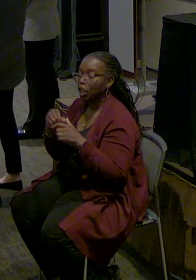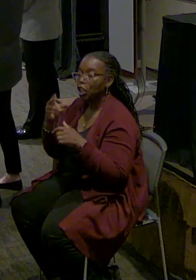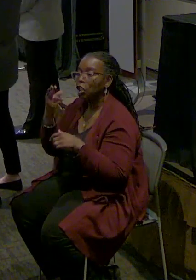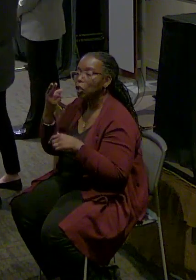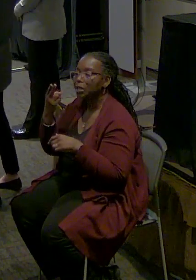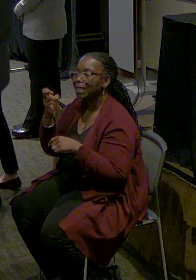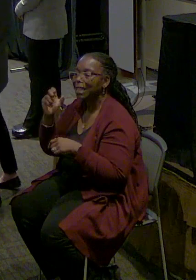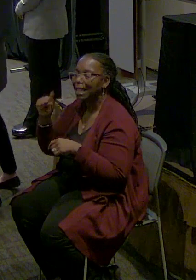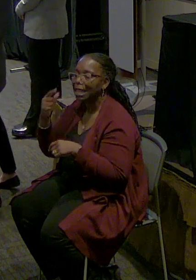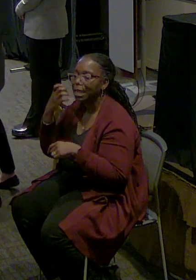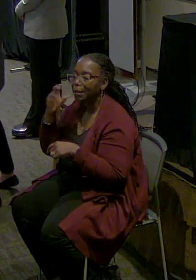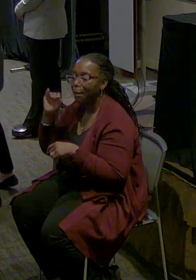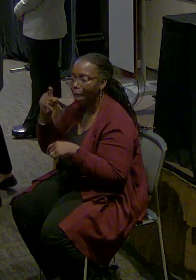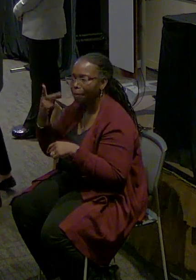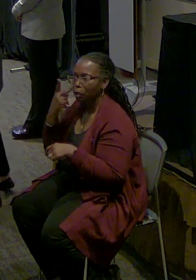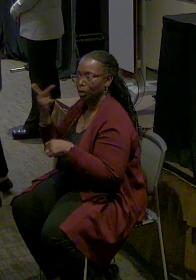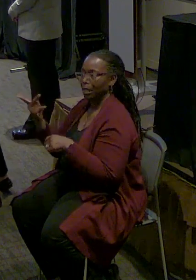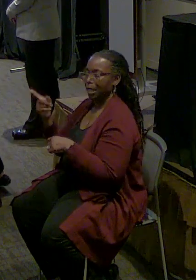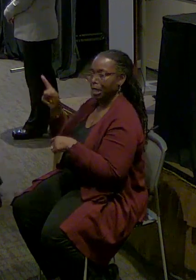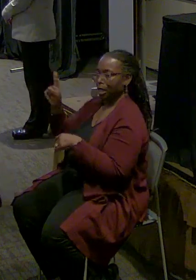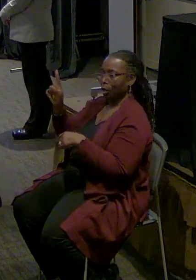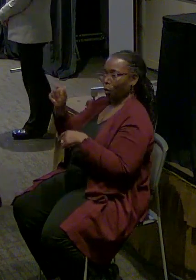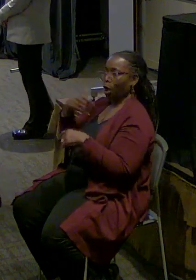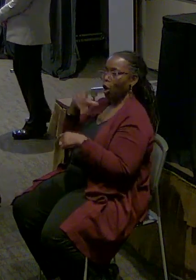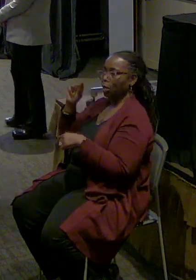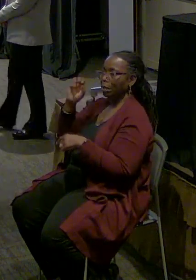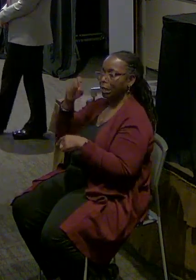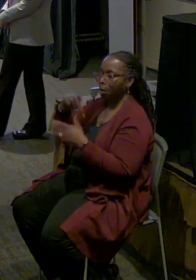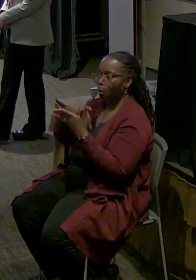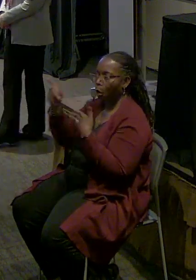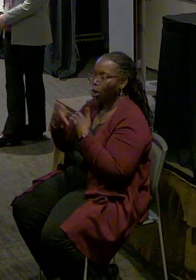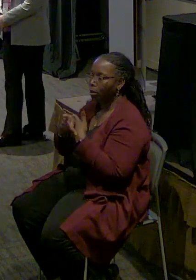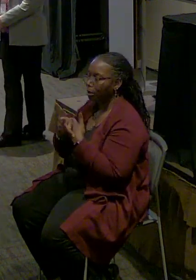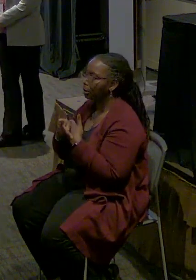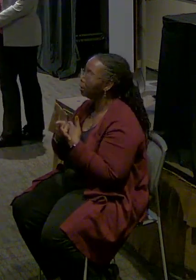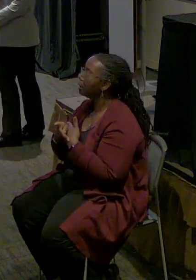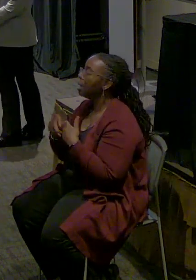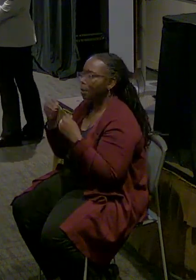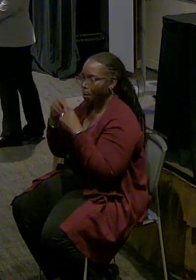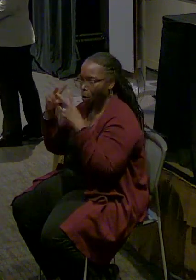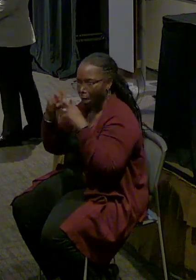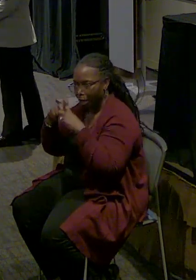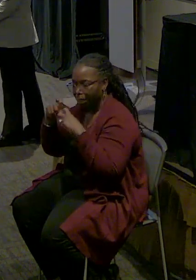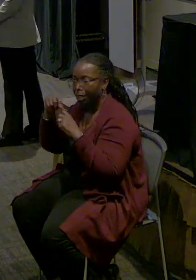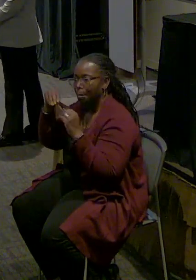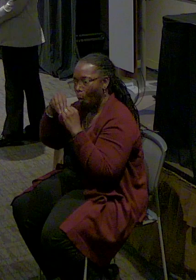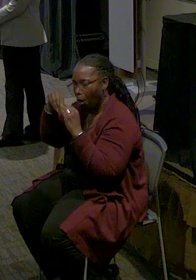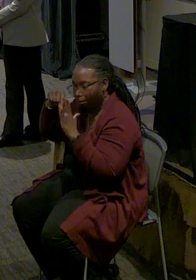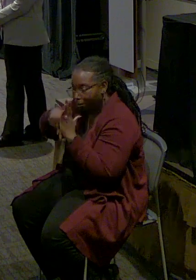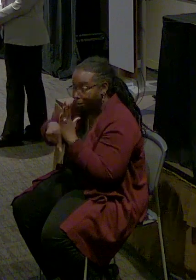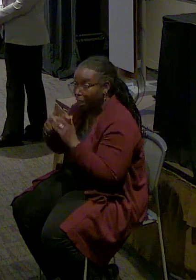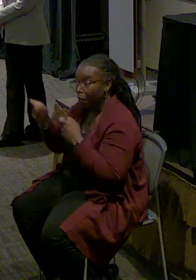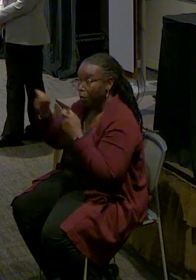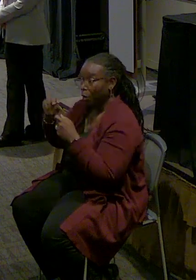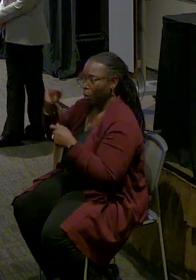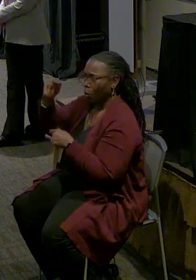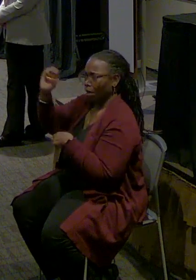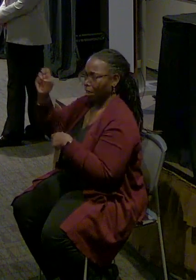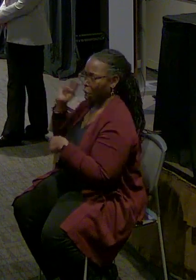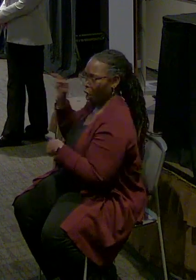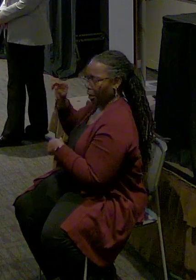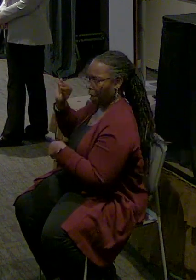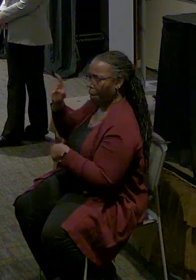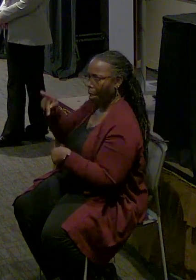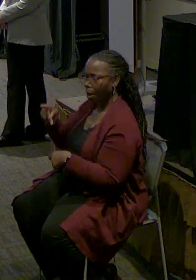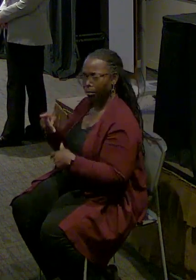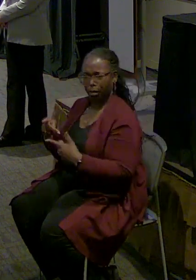just visually be able to say, hey, here are our STEM programs, but then we can do more analysis and dig into that deeper. If I'm a director in the Northeast and I looked at that